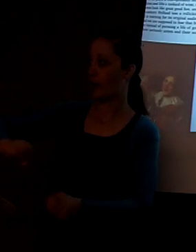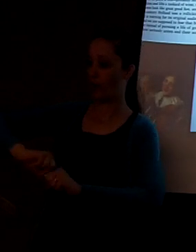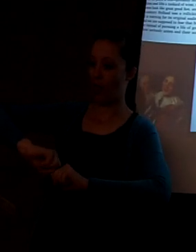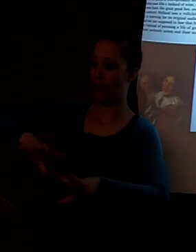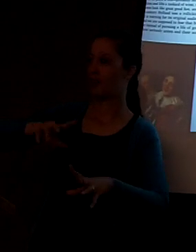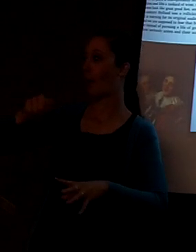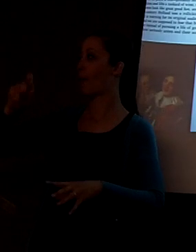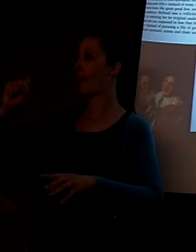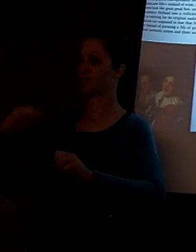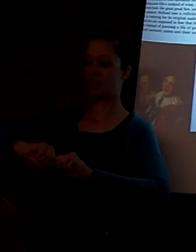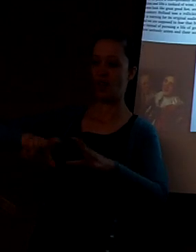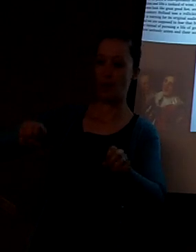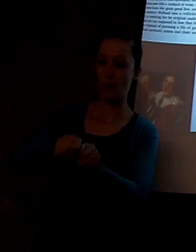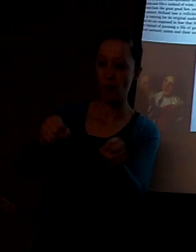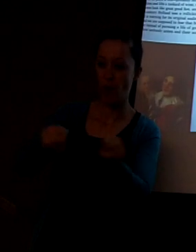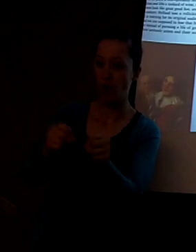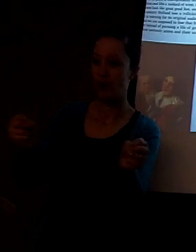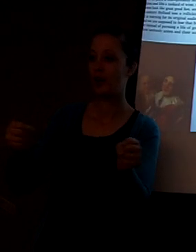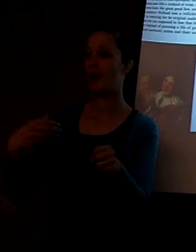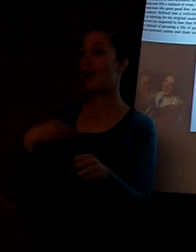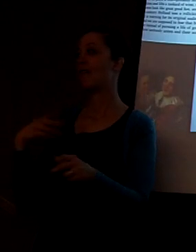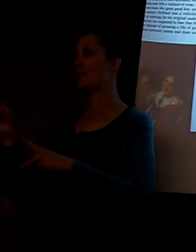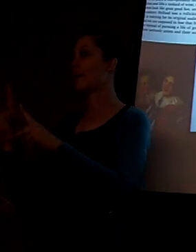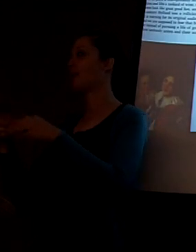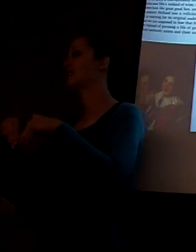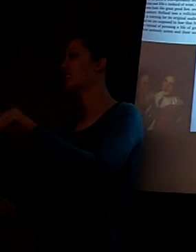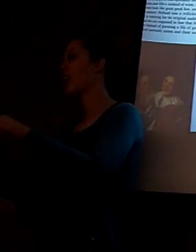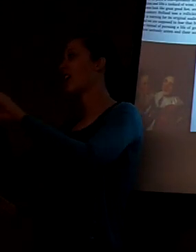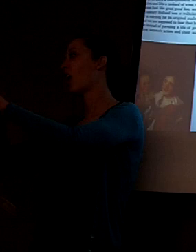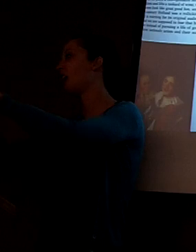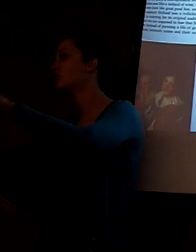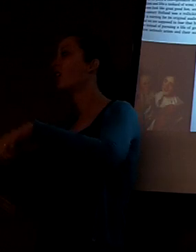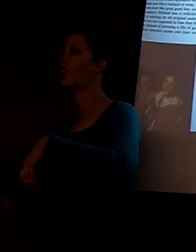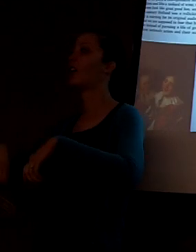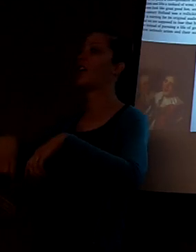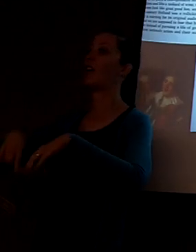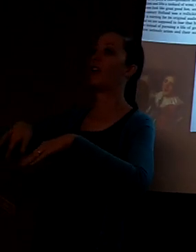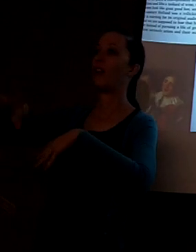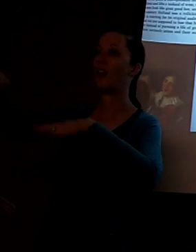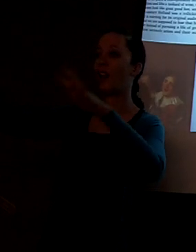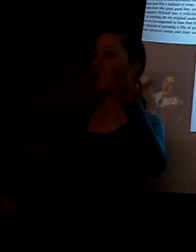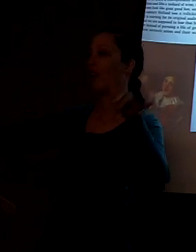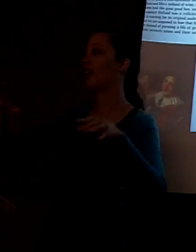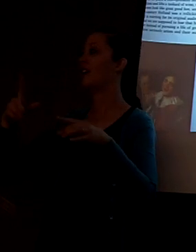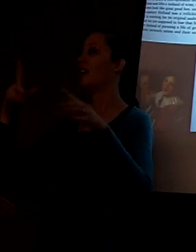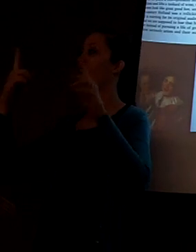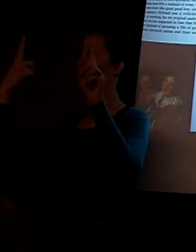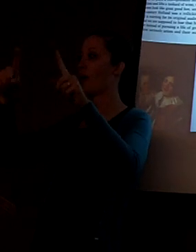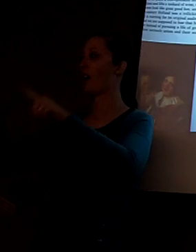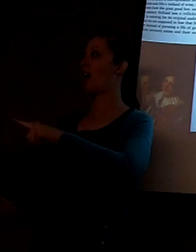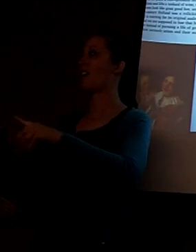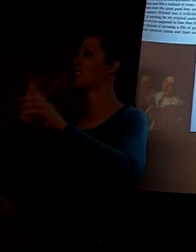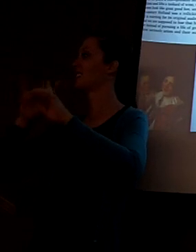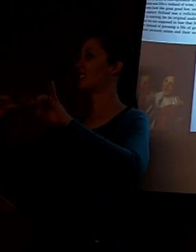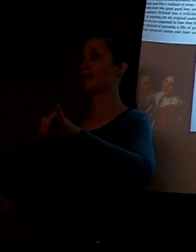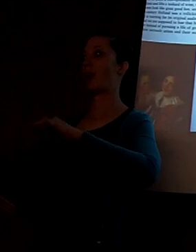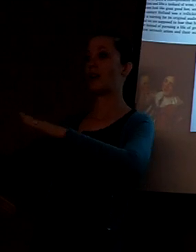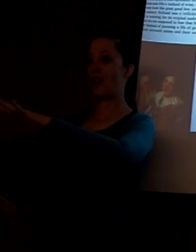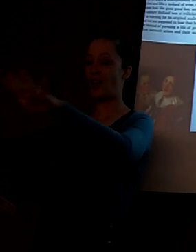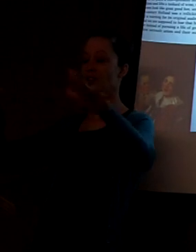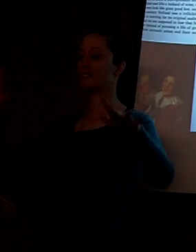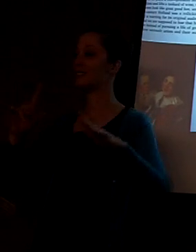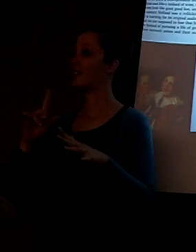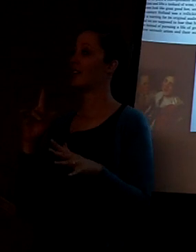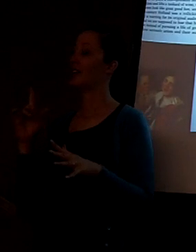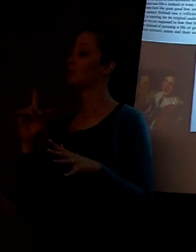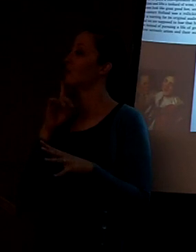street, and you had vendors selling hot dogs and sausages and all these things going on. It was